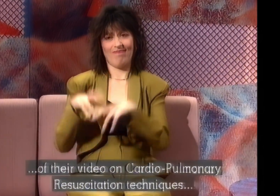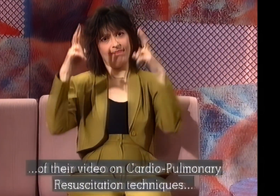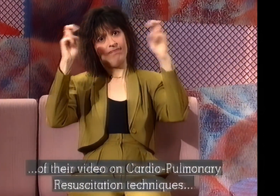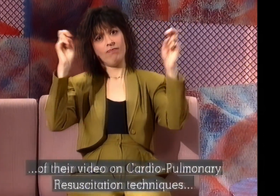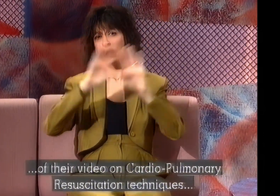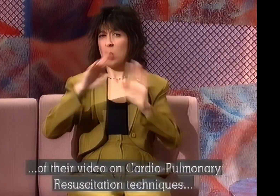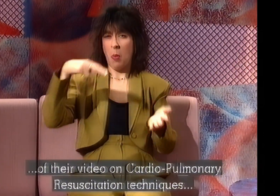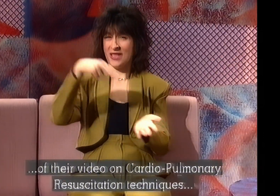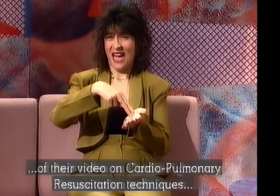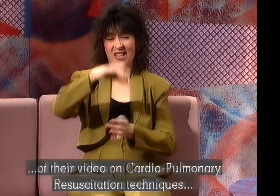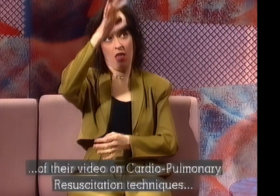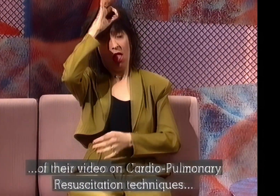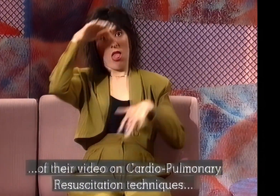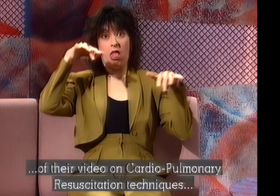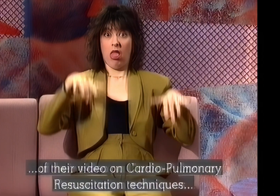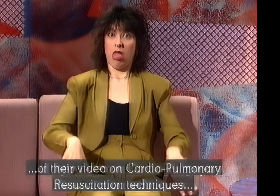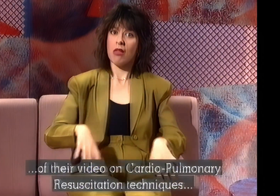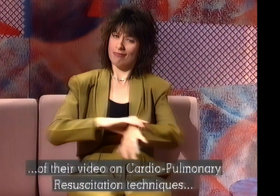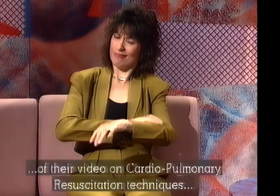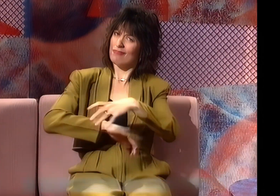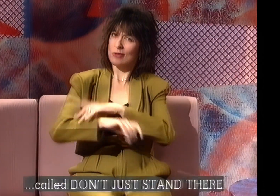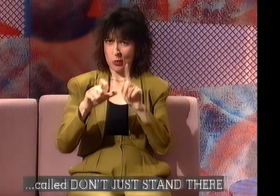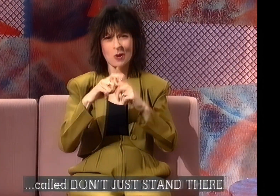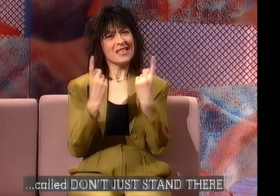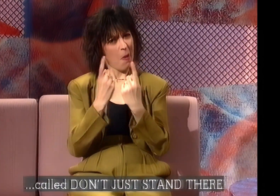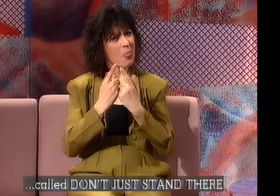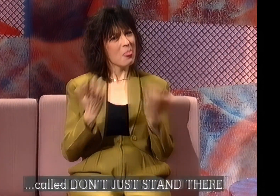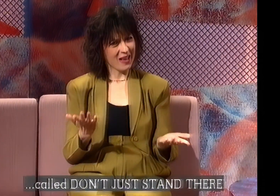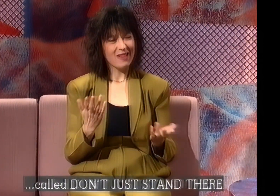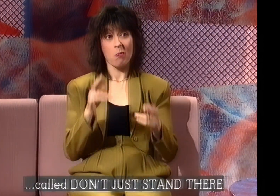basic cardiopulmonary resuscitation techniques called Don't Just Stand There.